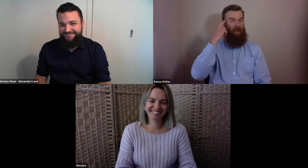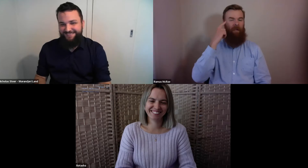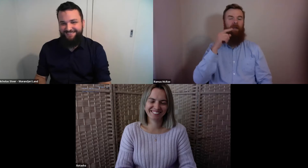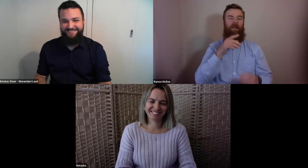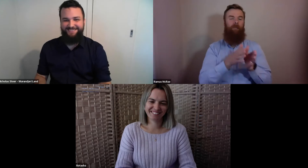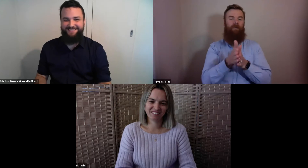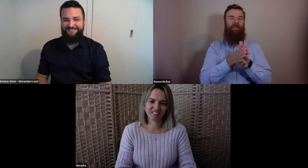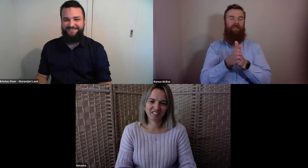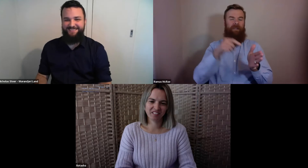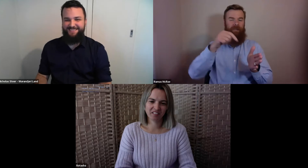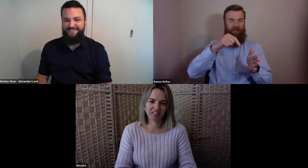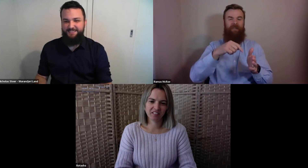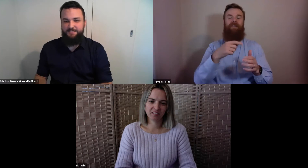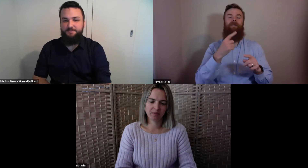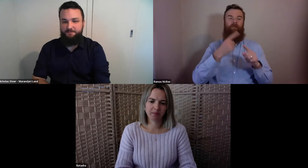to you.